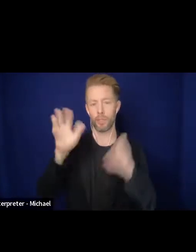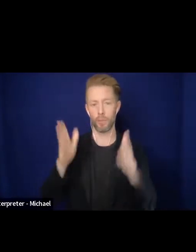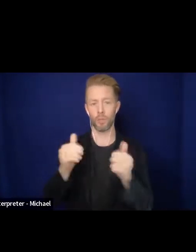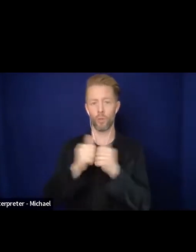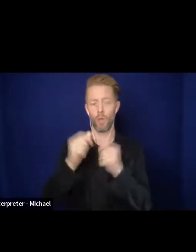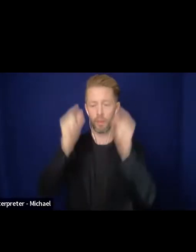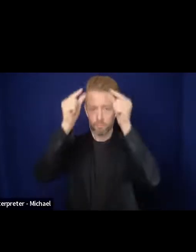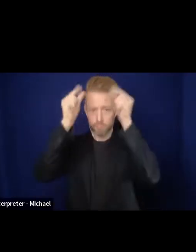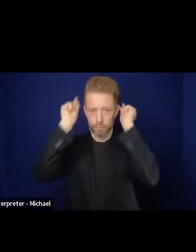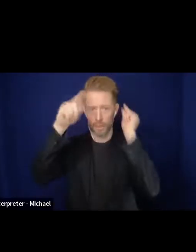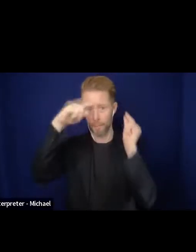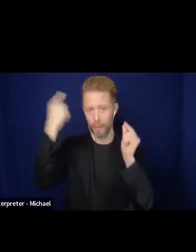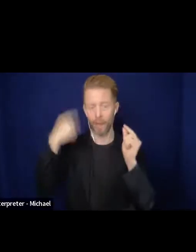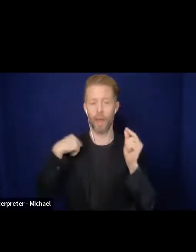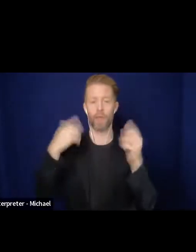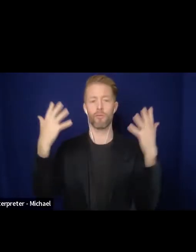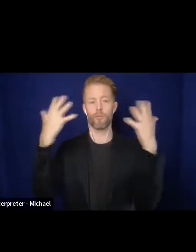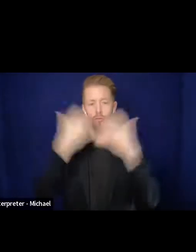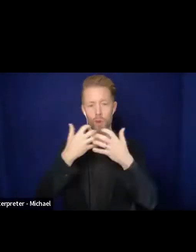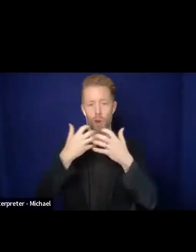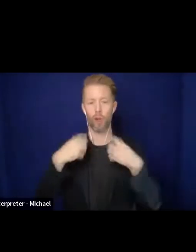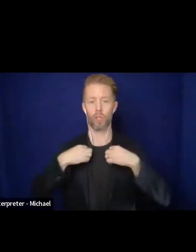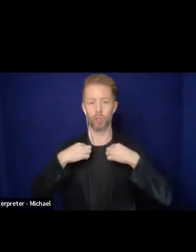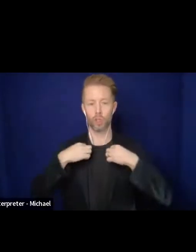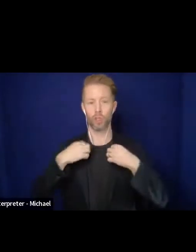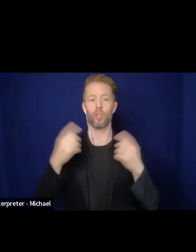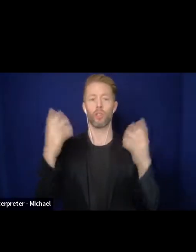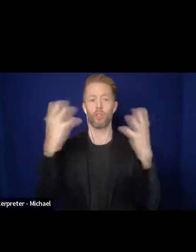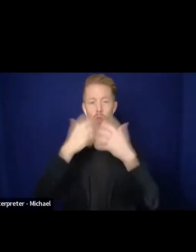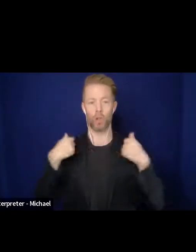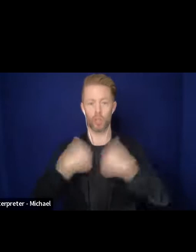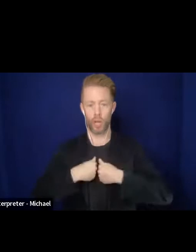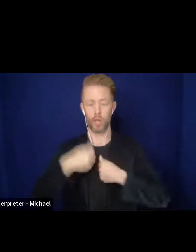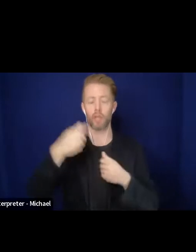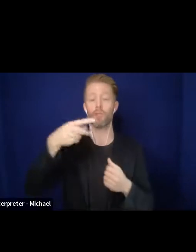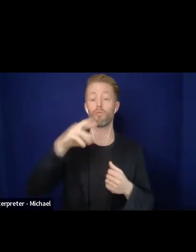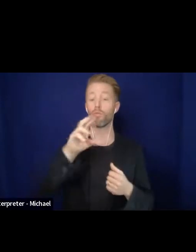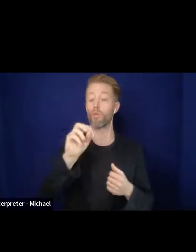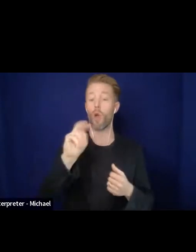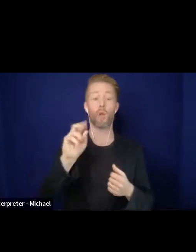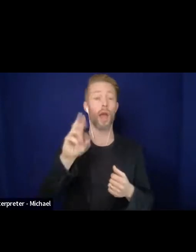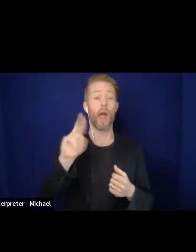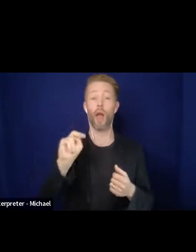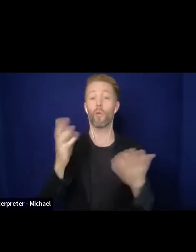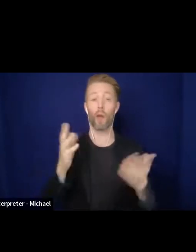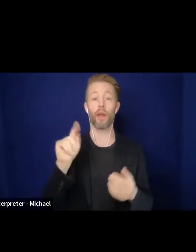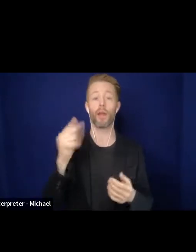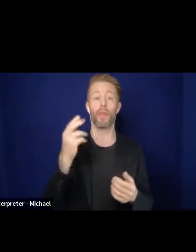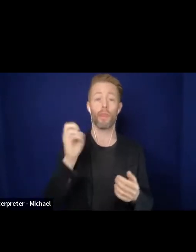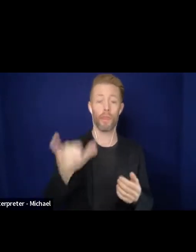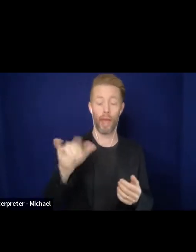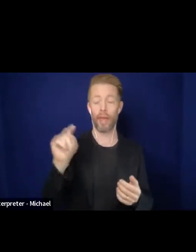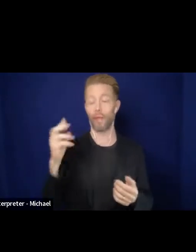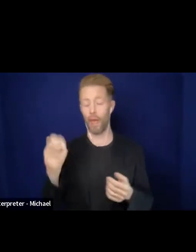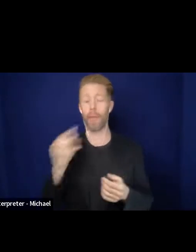a dark shirt and dark jacket today. My pronouns are they, them, and my sign name is L.